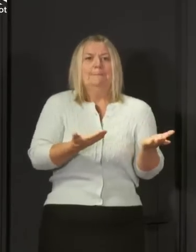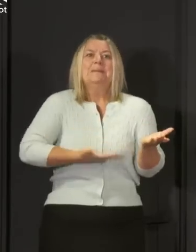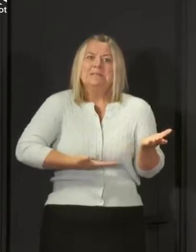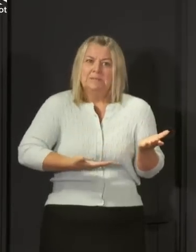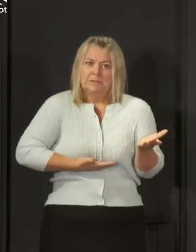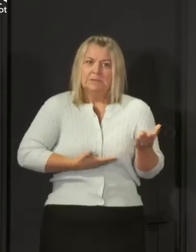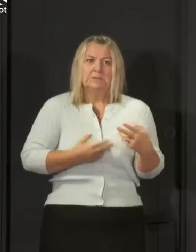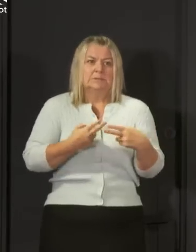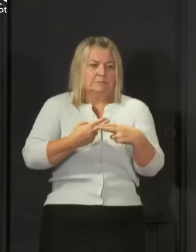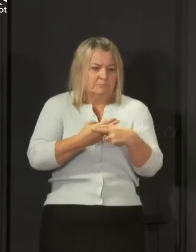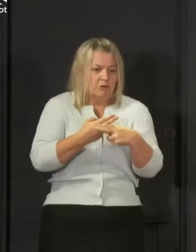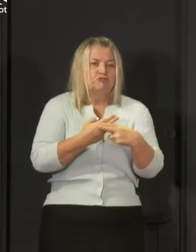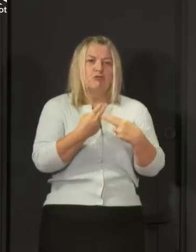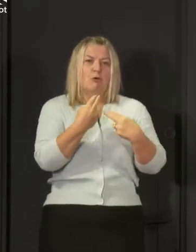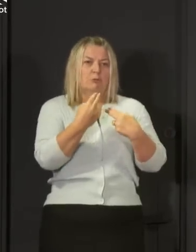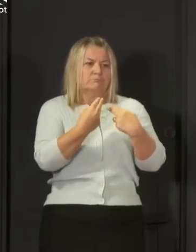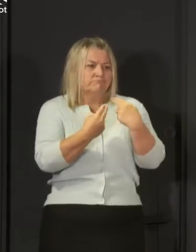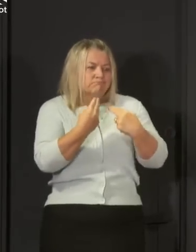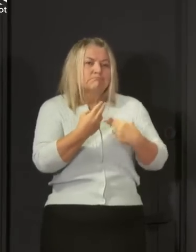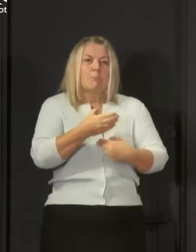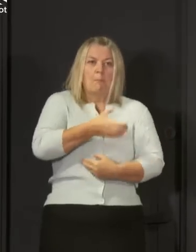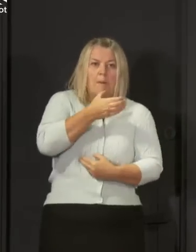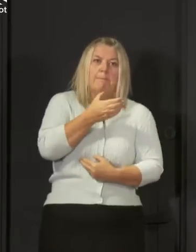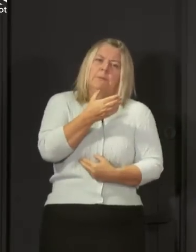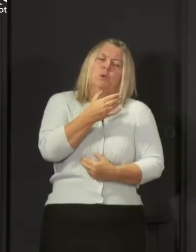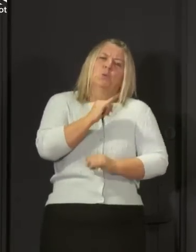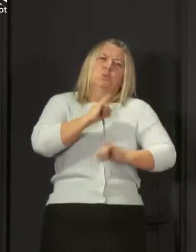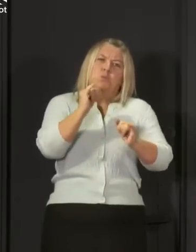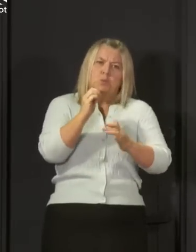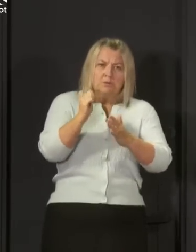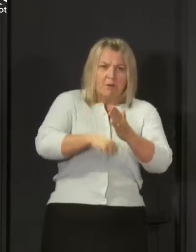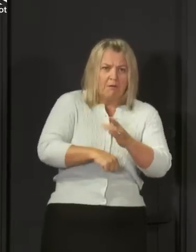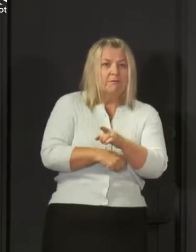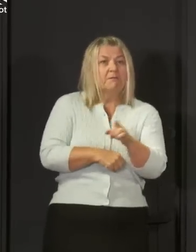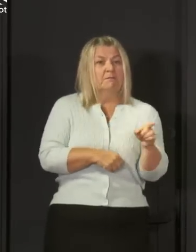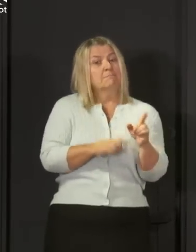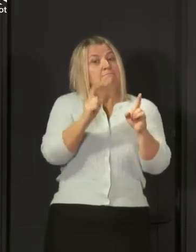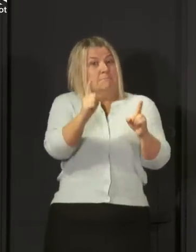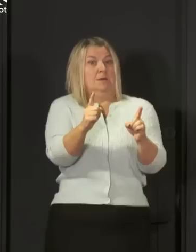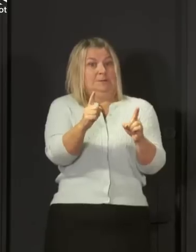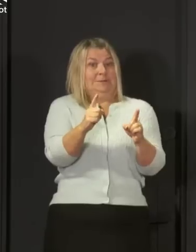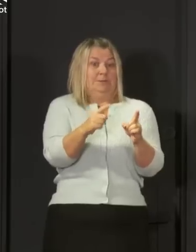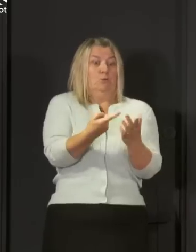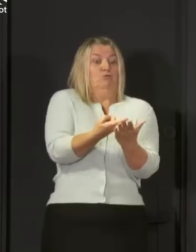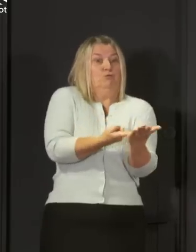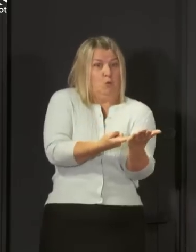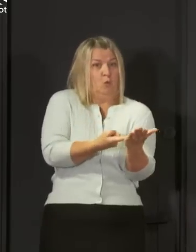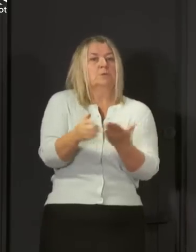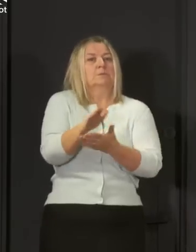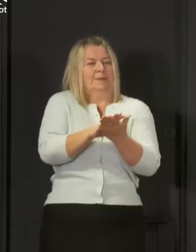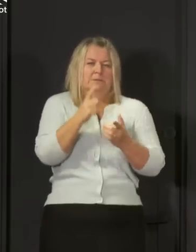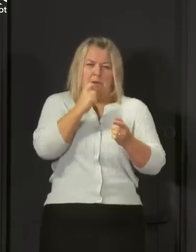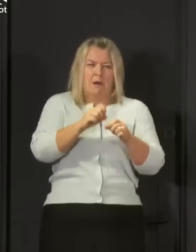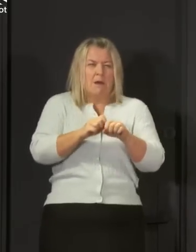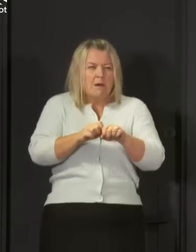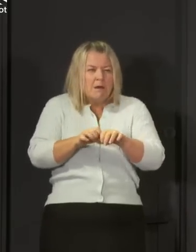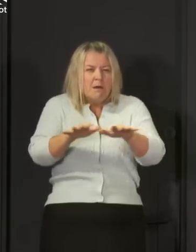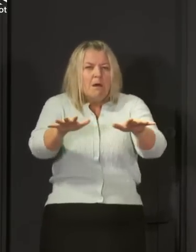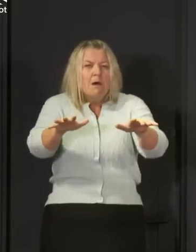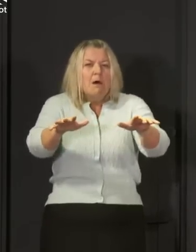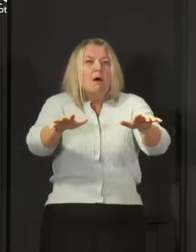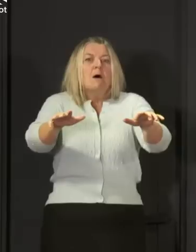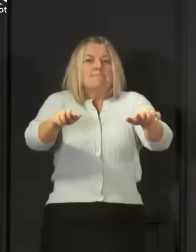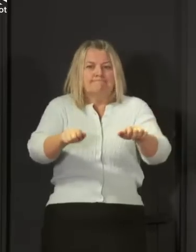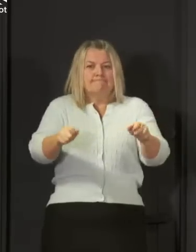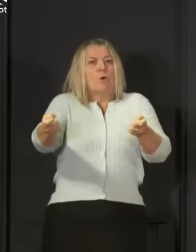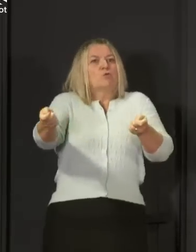Nobody is unaware of that. But they are vital for helping to stem the increase in cases, bring it back